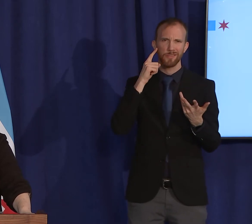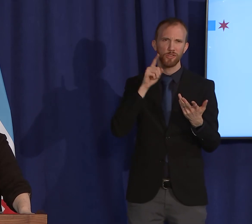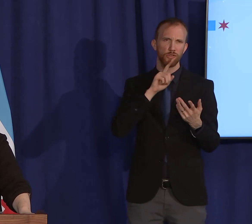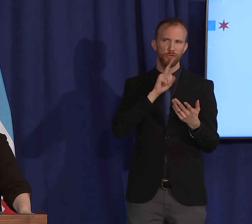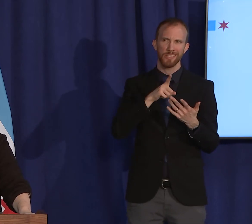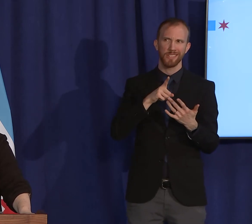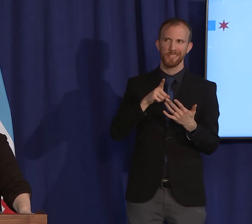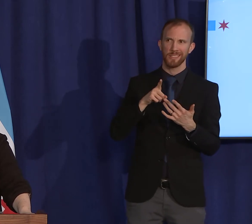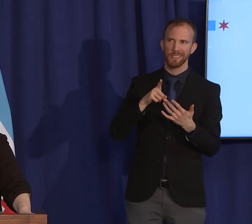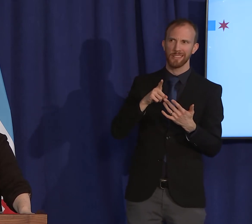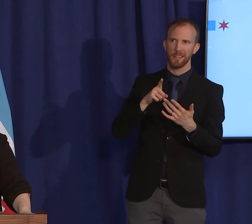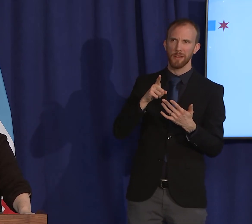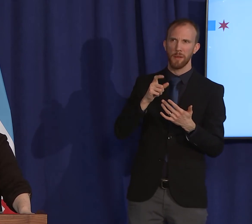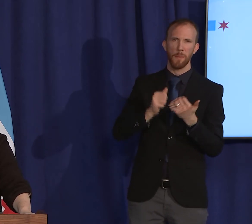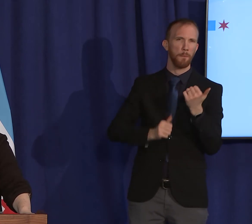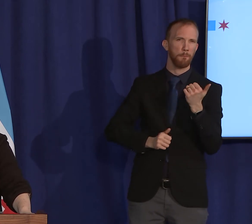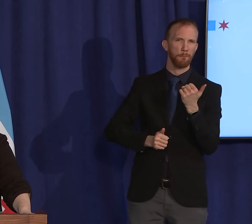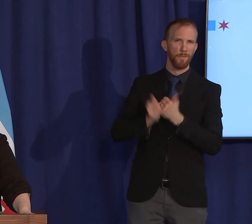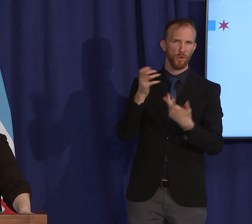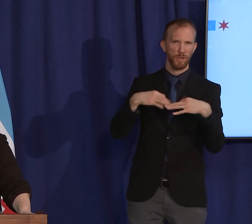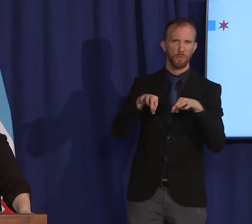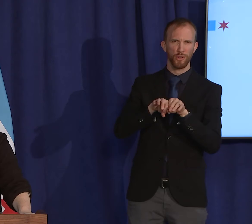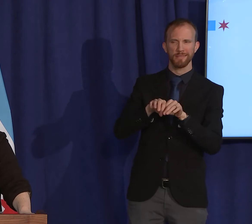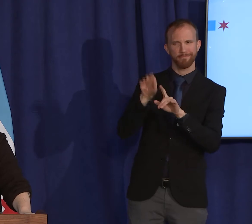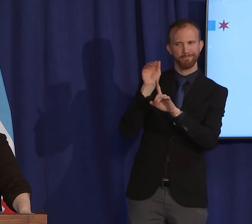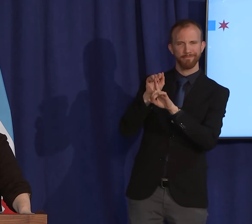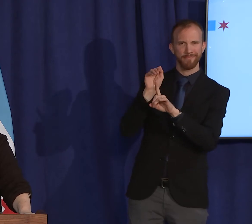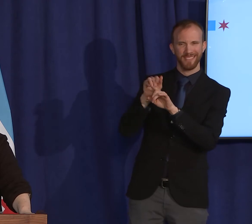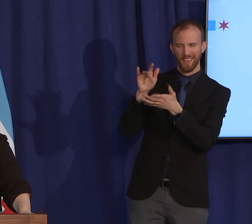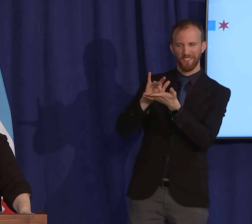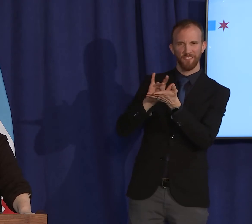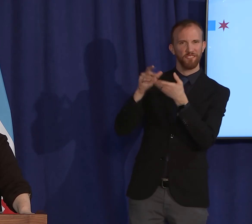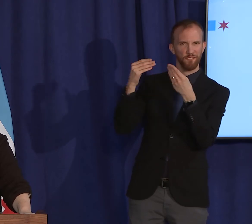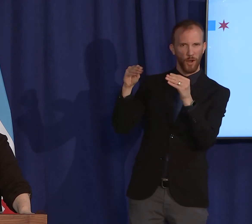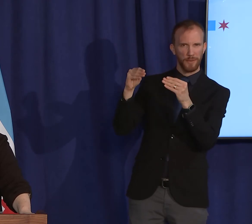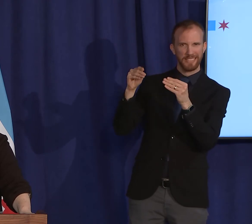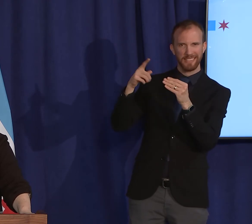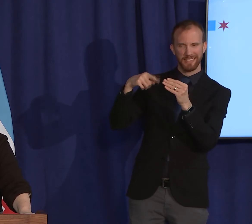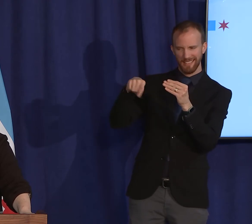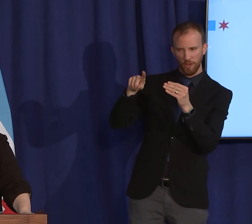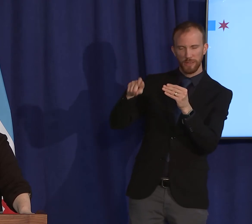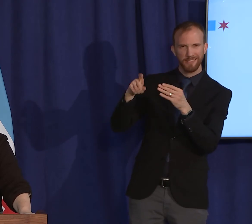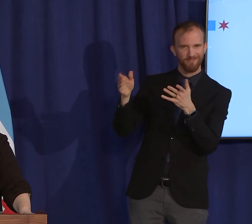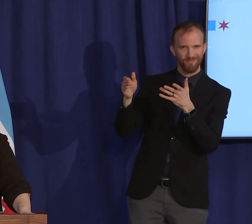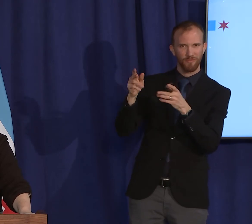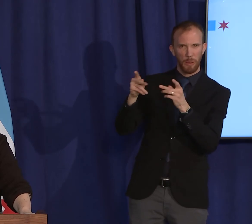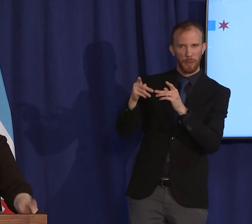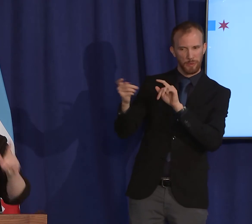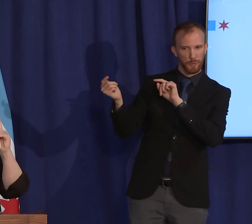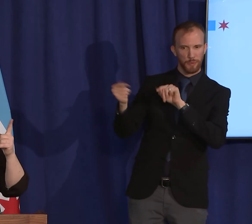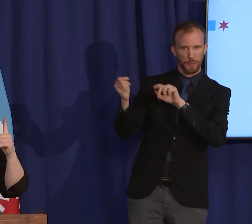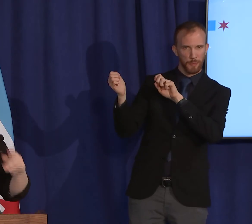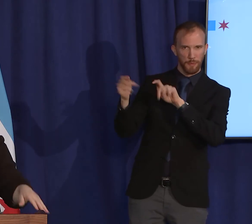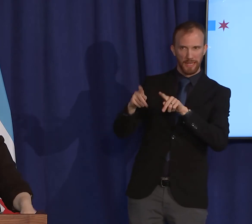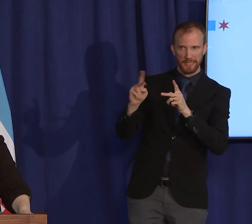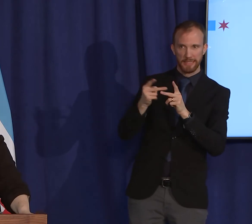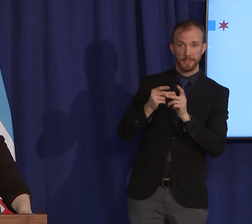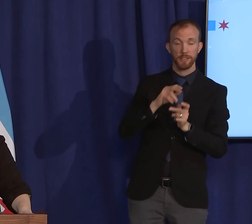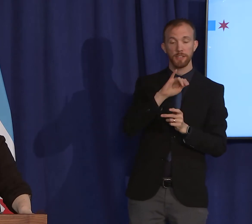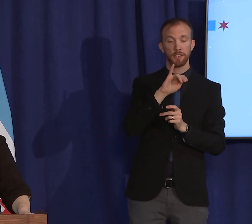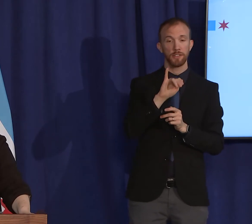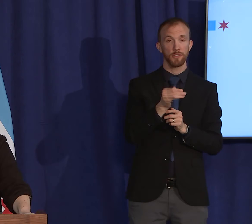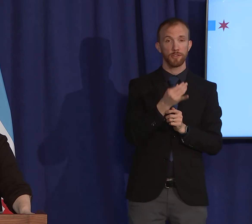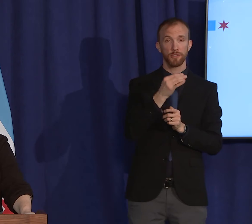through the pharmacies are getting it. That was the one note. But yeah, second doses are really critical here. If you get the Johnson & Johnson, you can get the one dose,